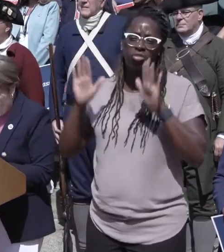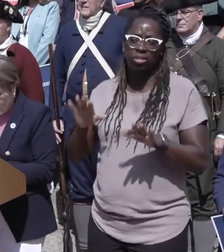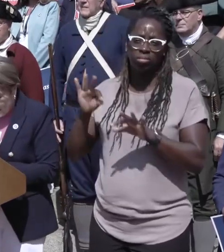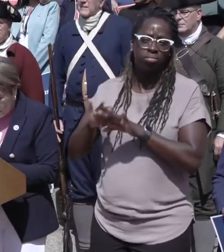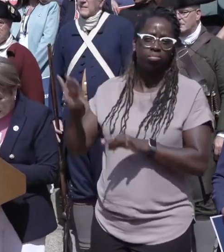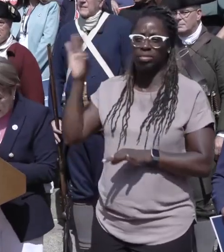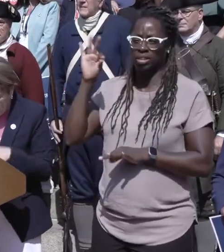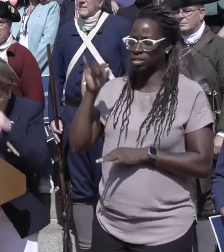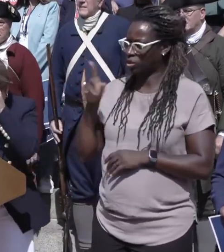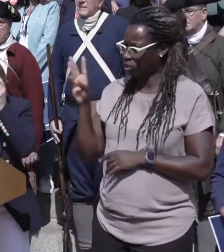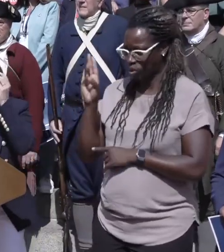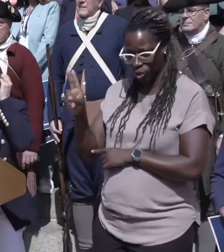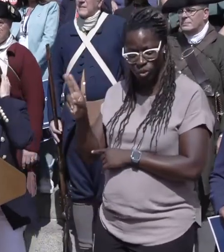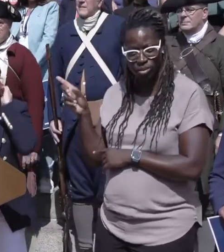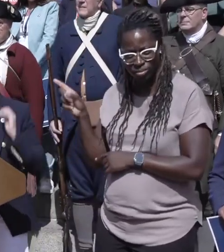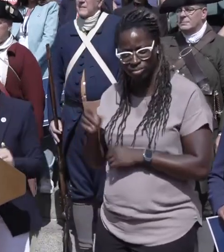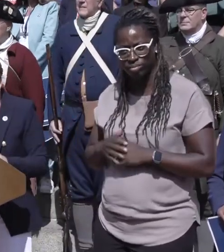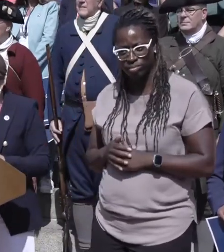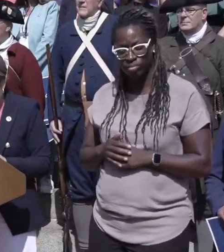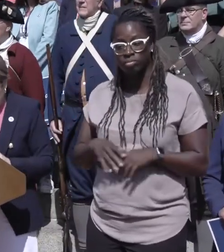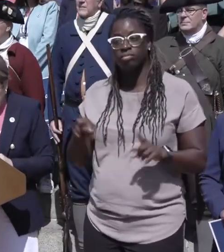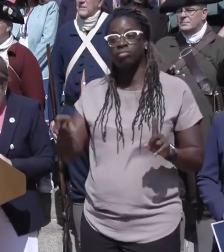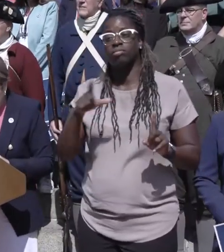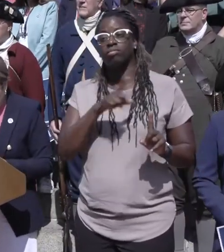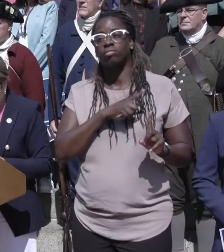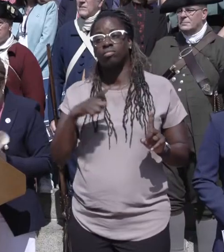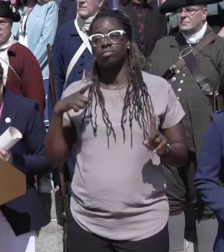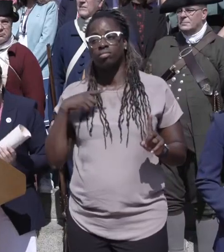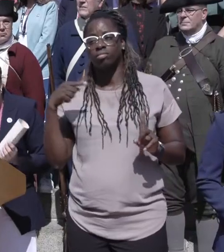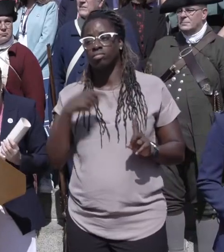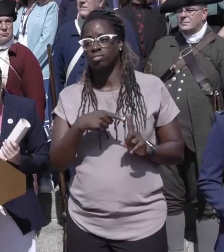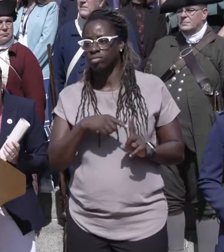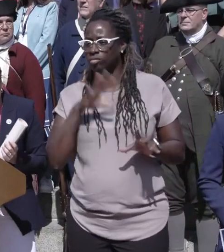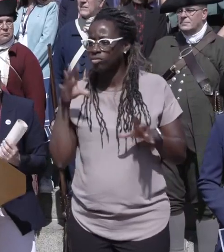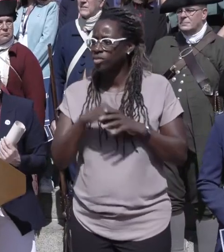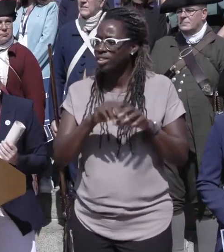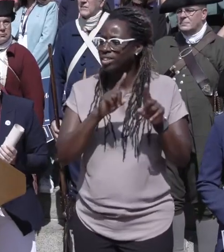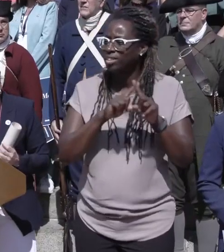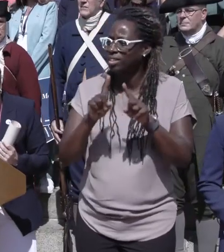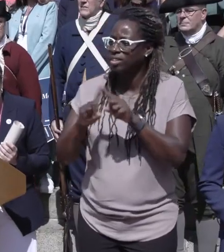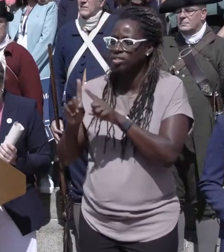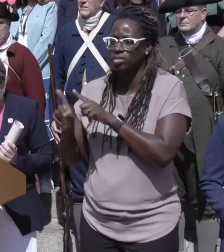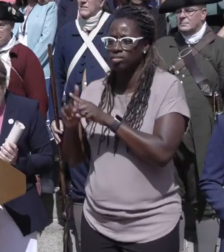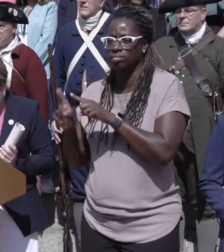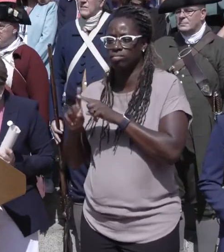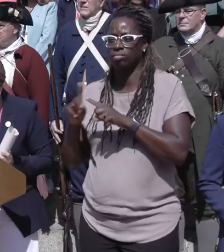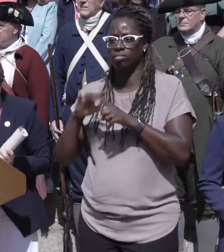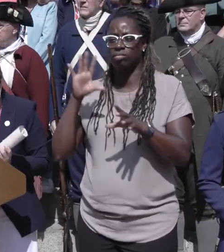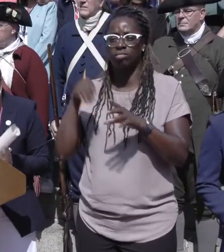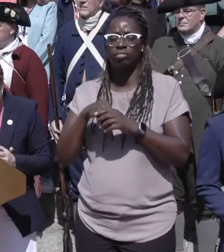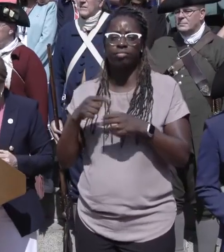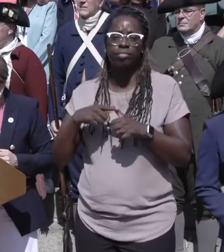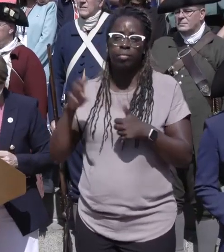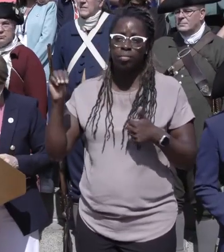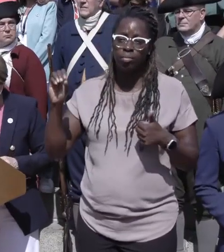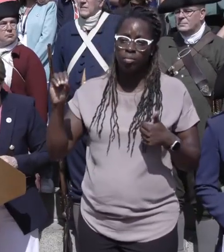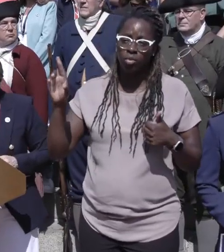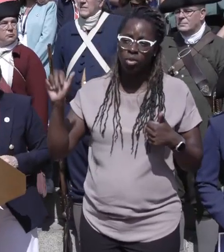Members of our legislature, including Rep. Alice Peisch, Rep. Frank Moran, Senator Lovely, Rep.